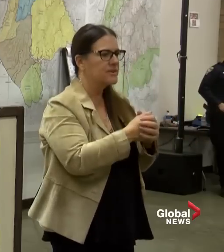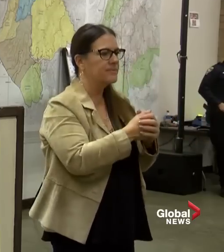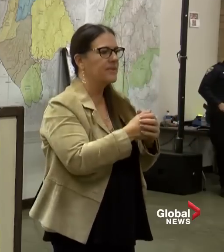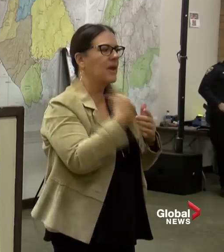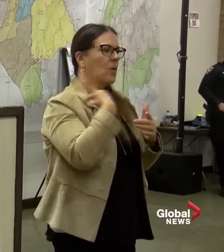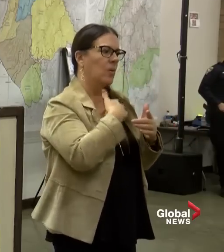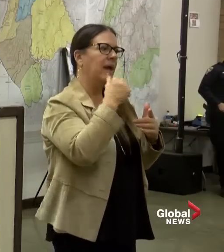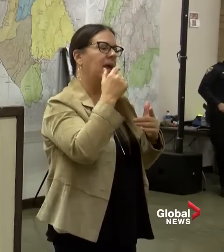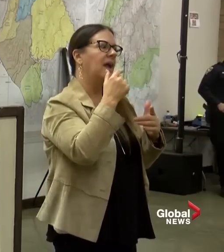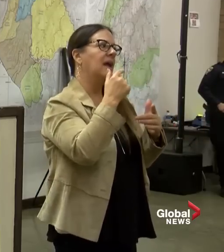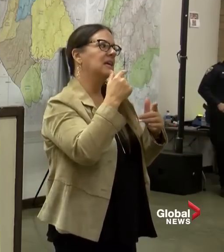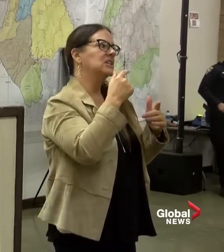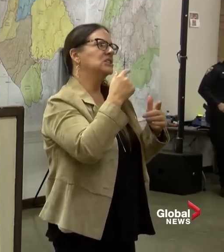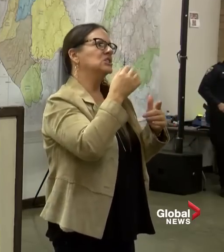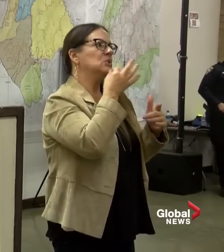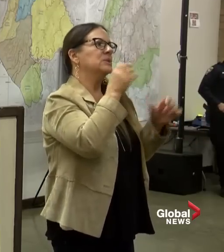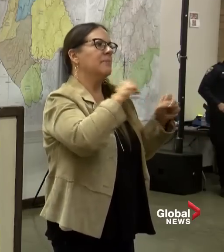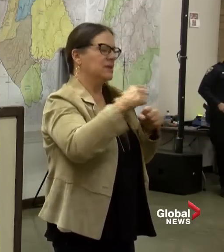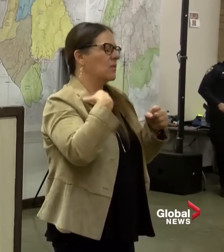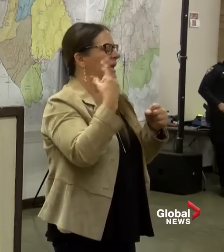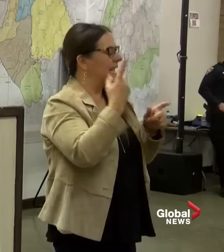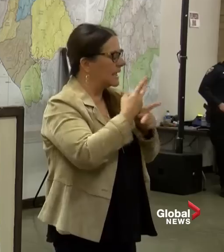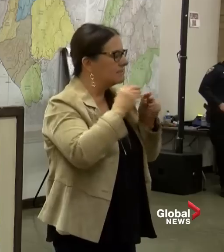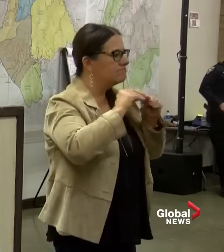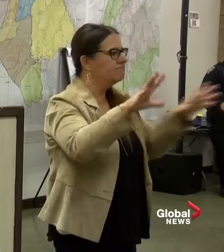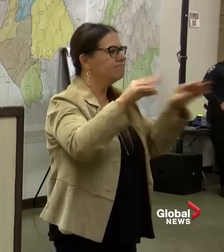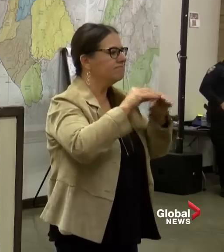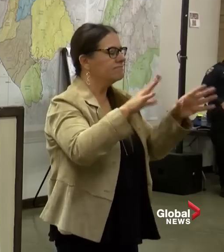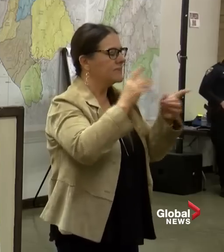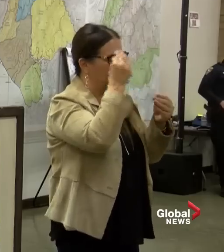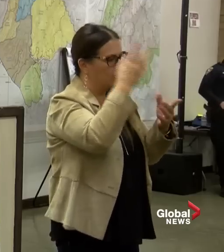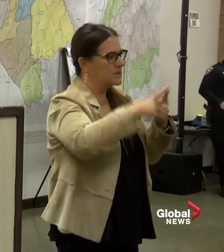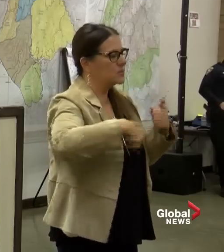that out to you as soon as possible.